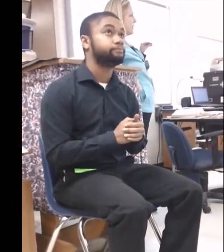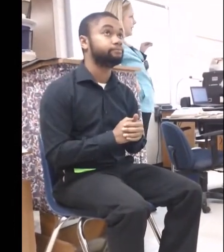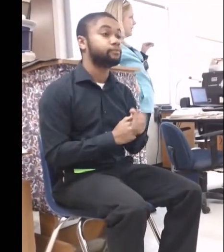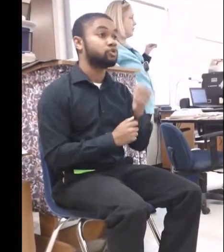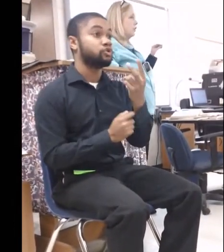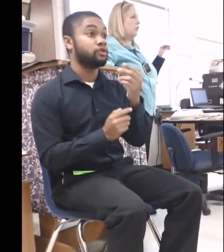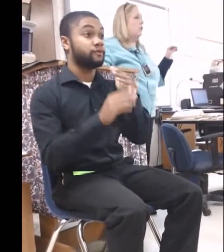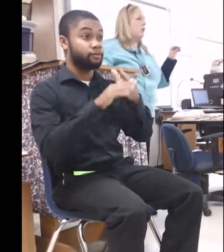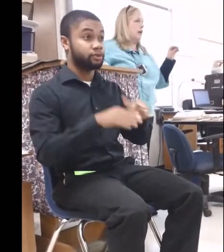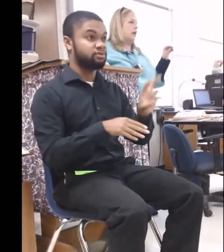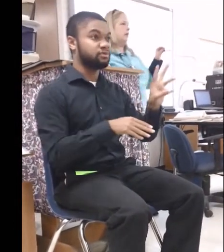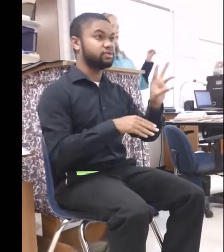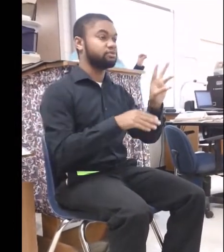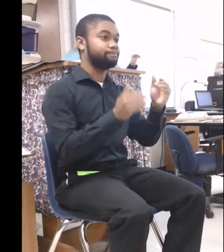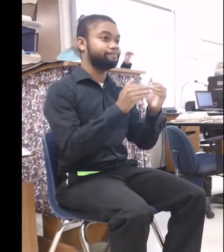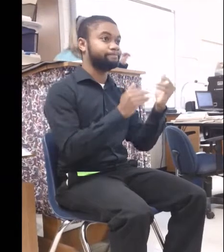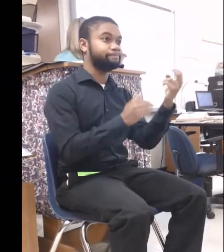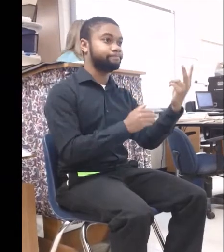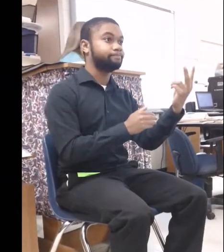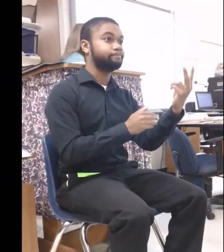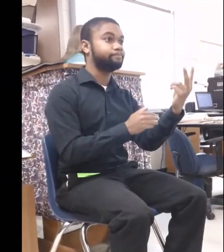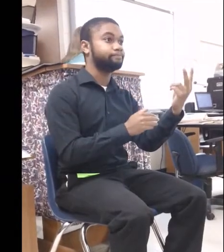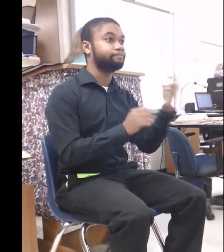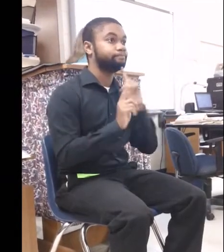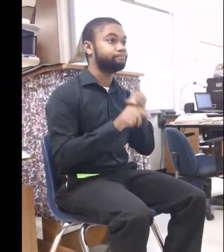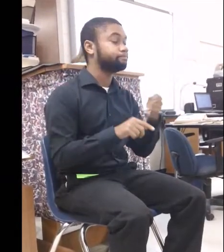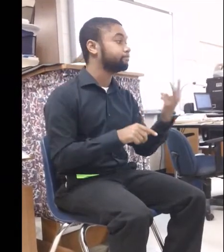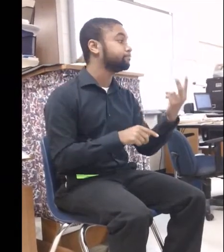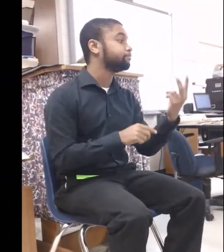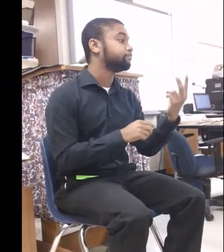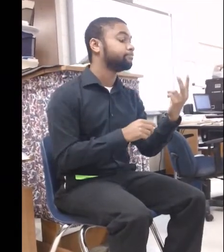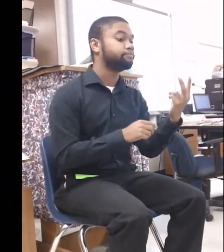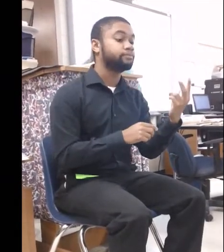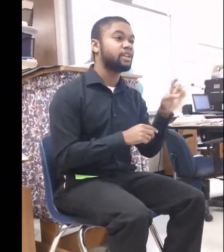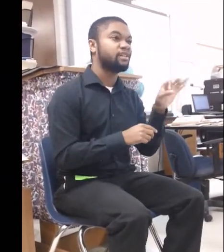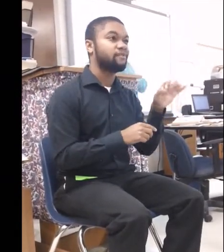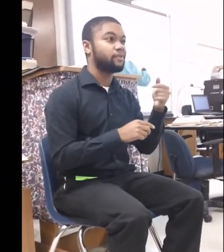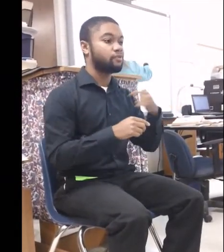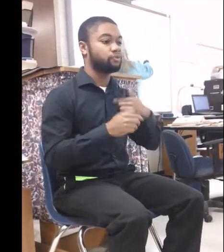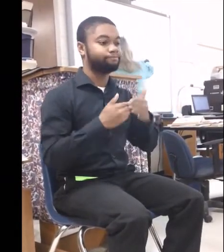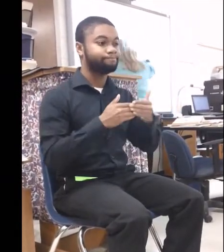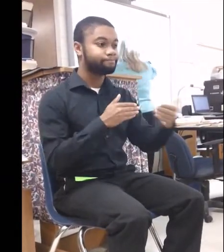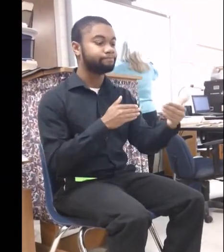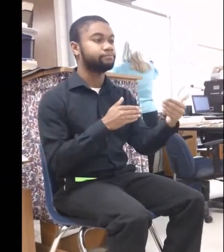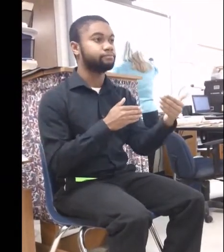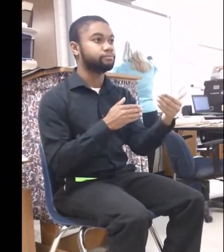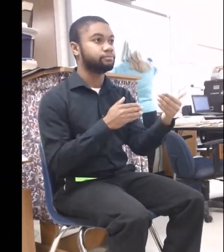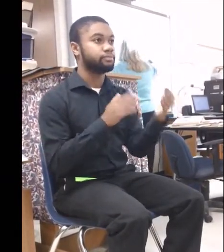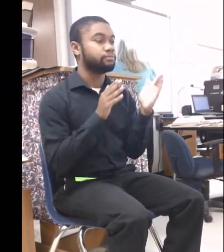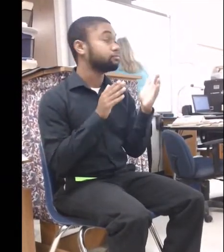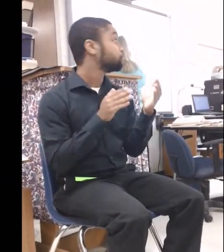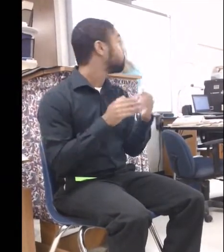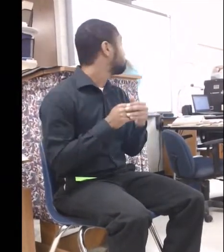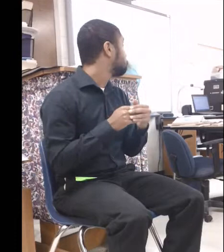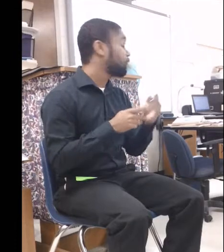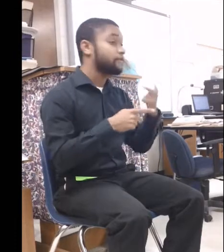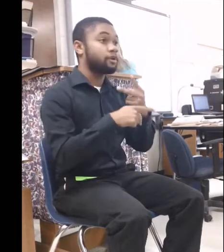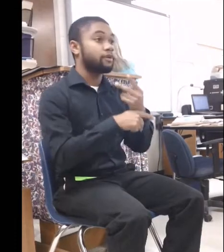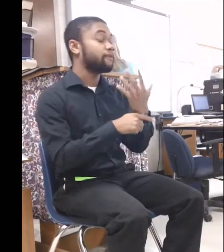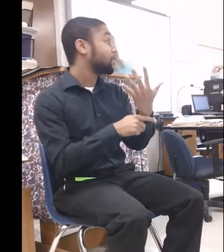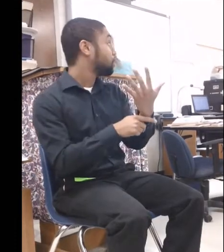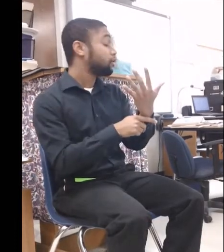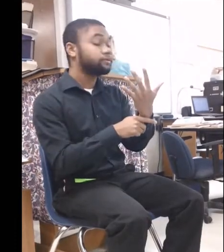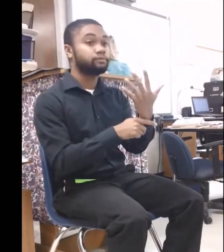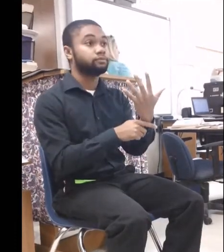divided by 6 is 2. Okay. All right. If you want to go ahead and look at the 5 and the 25, they're